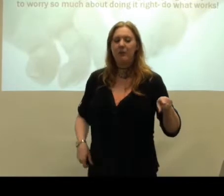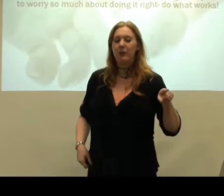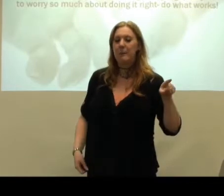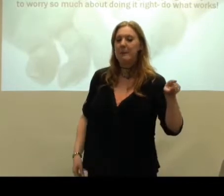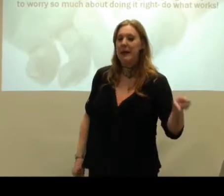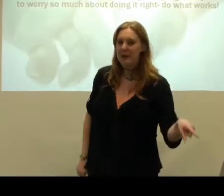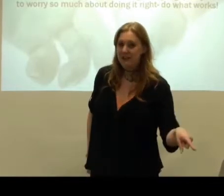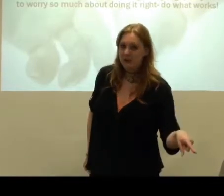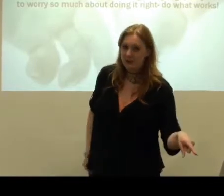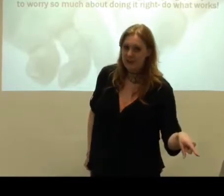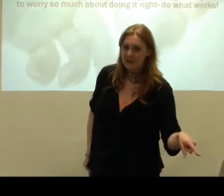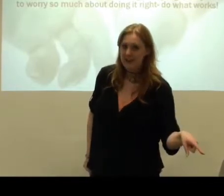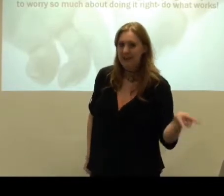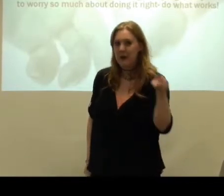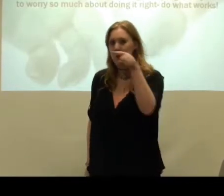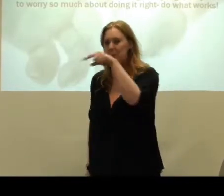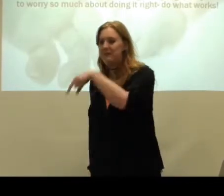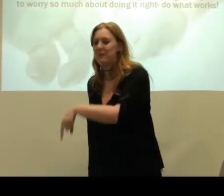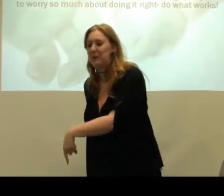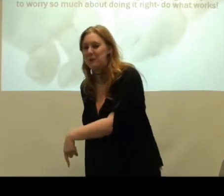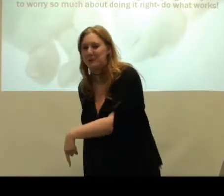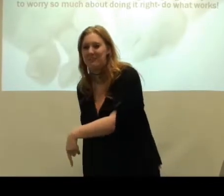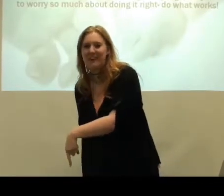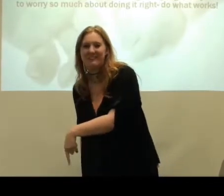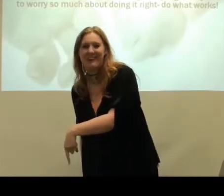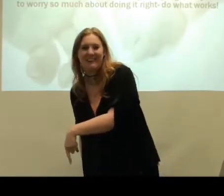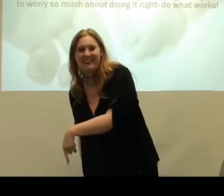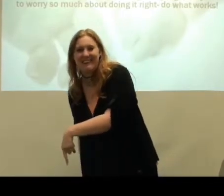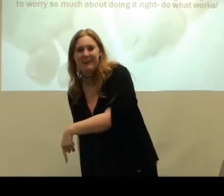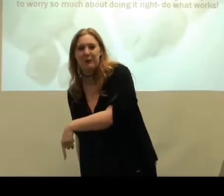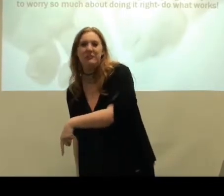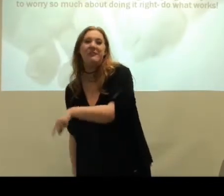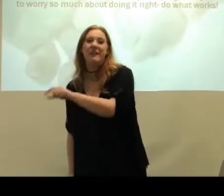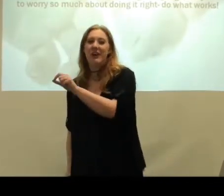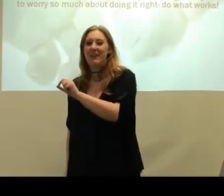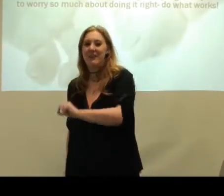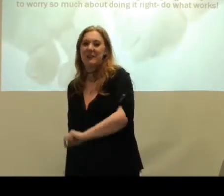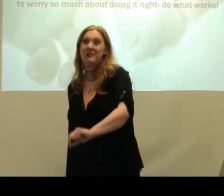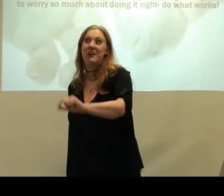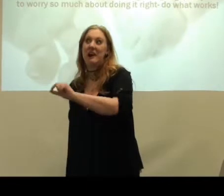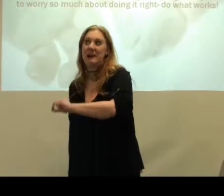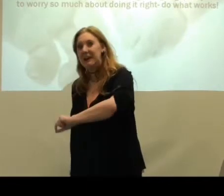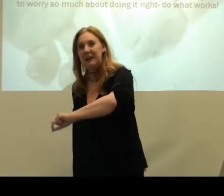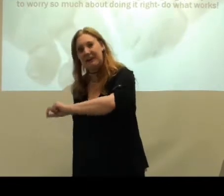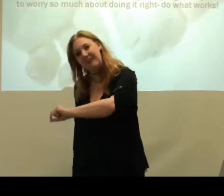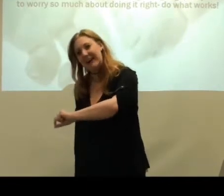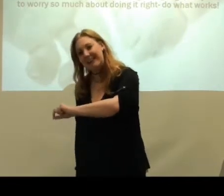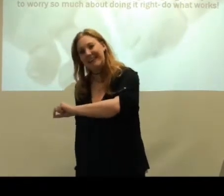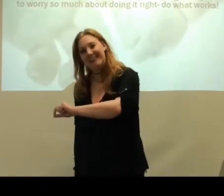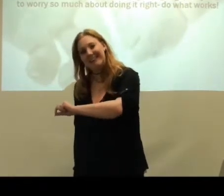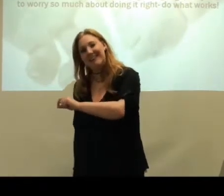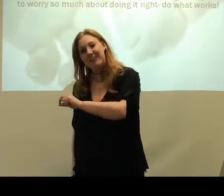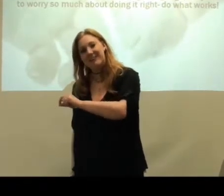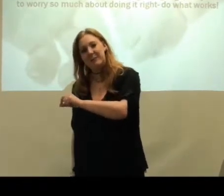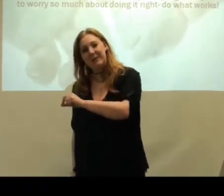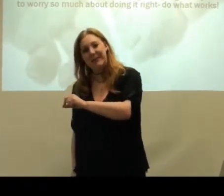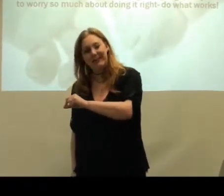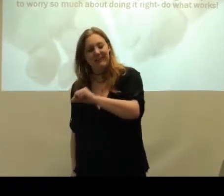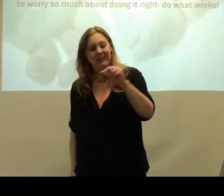the baby to fix it than it will be for you to fix it. Once you figure out that you're signing it incorrectly or something,